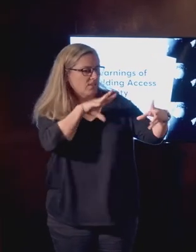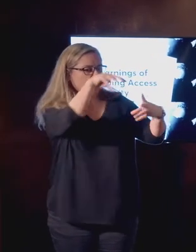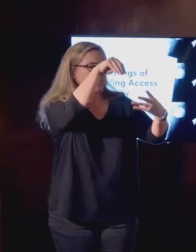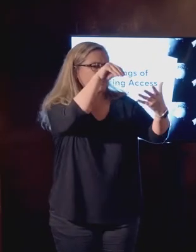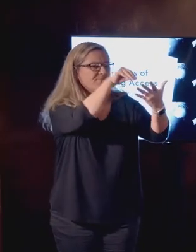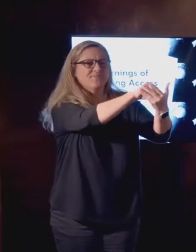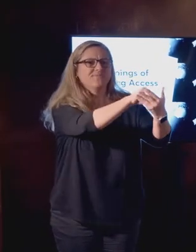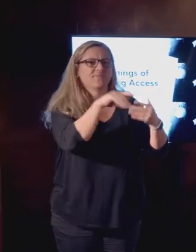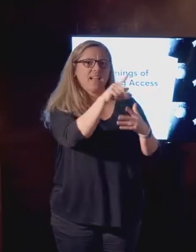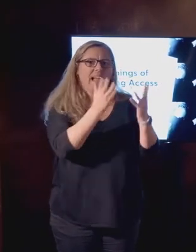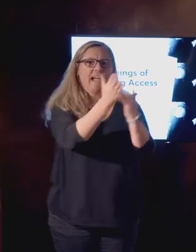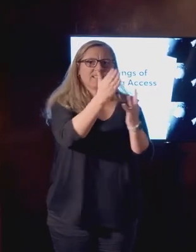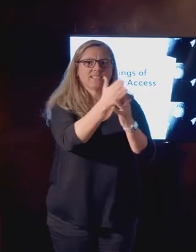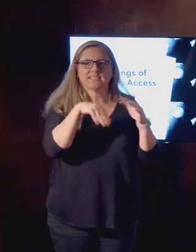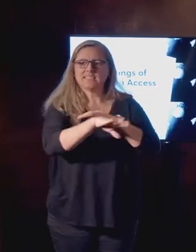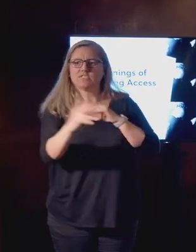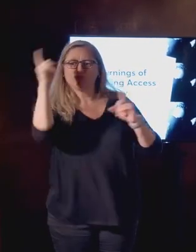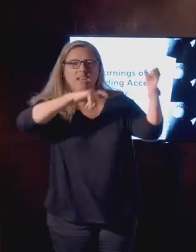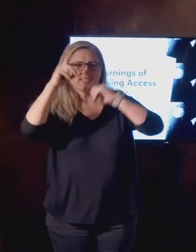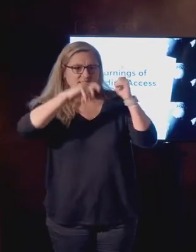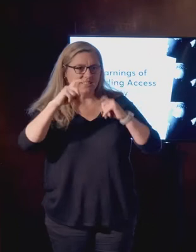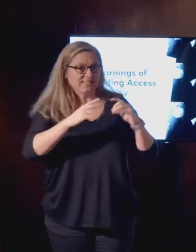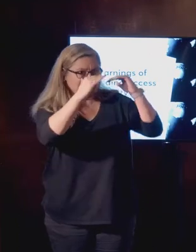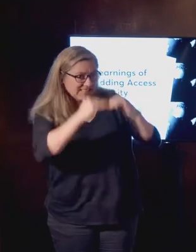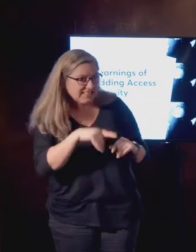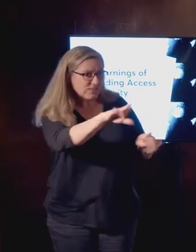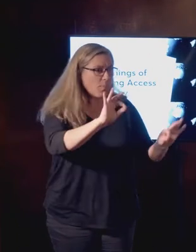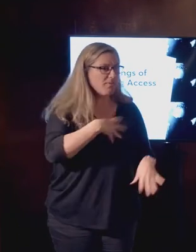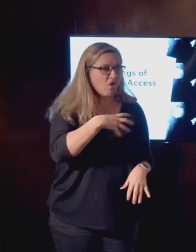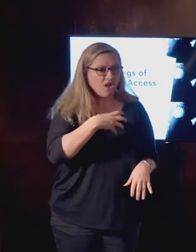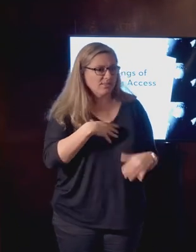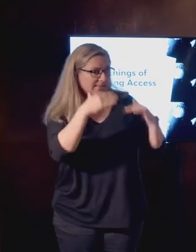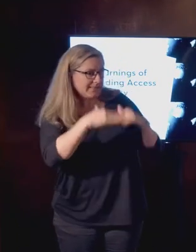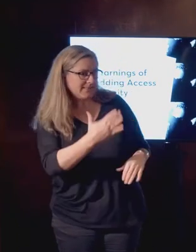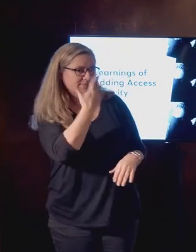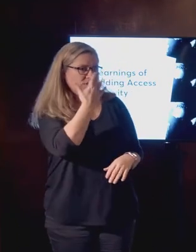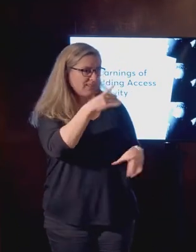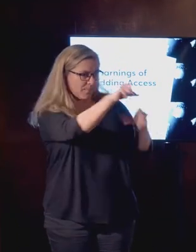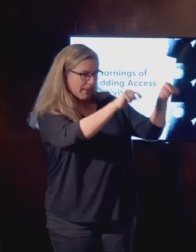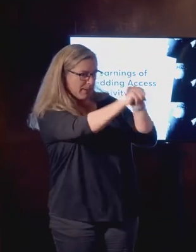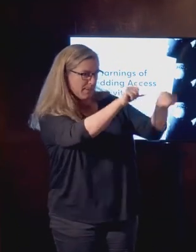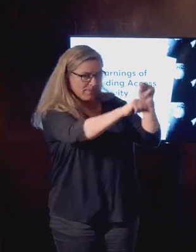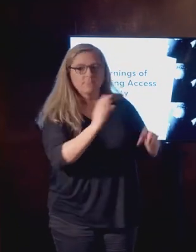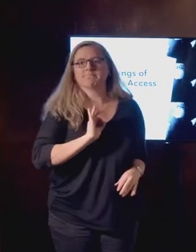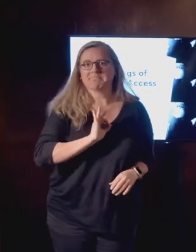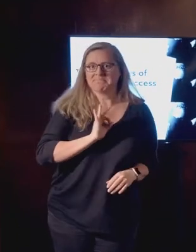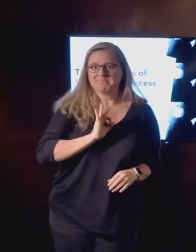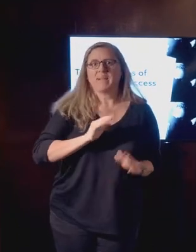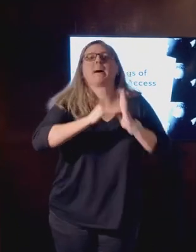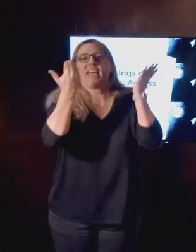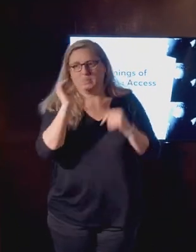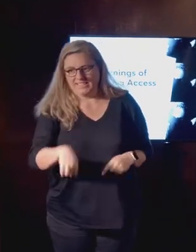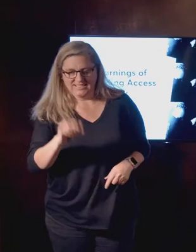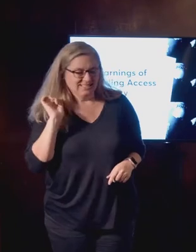in creativity. Have a seat, come on, don't be afraid, you can sit in the front row, we will not pick on you except for now.